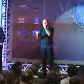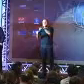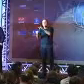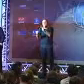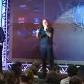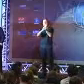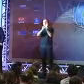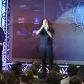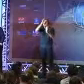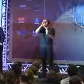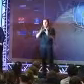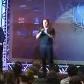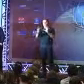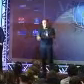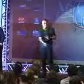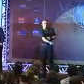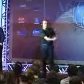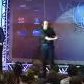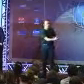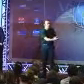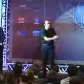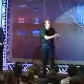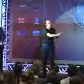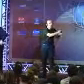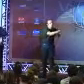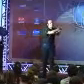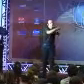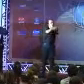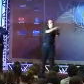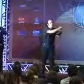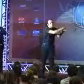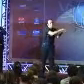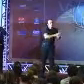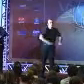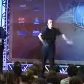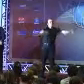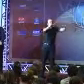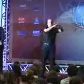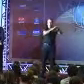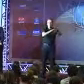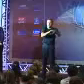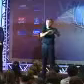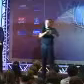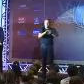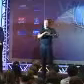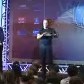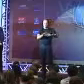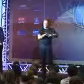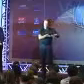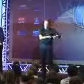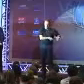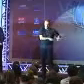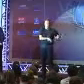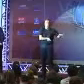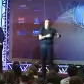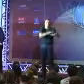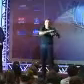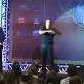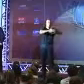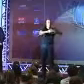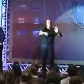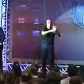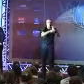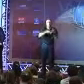They stick the pen drive into an Intel-based computer and they boot it, and they can be using the